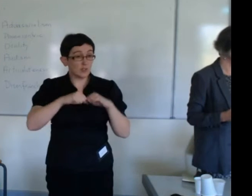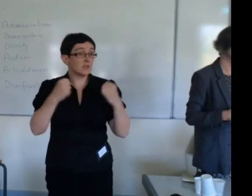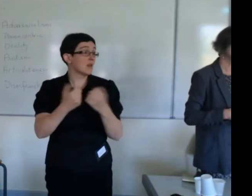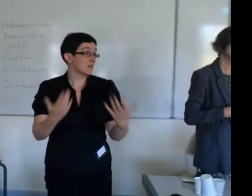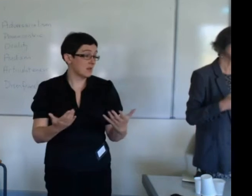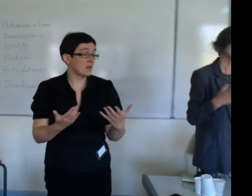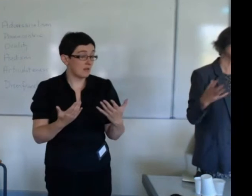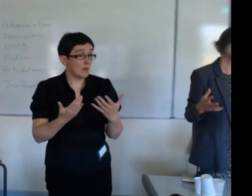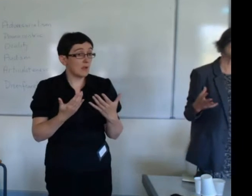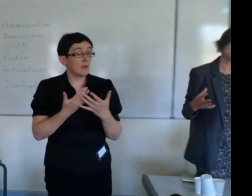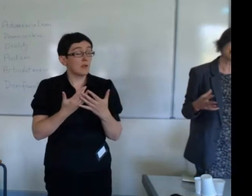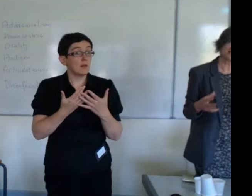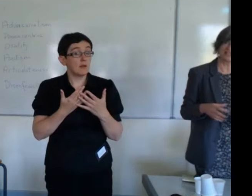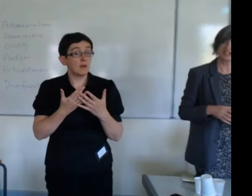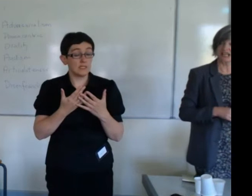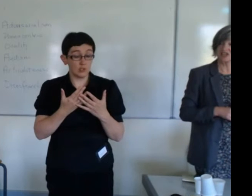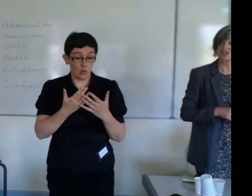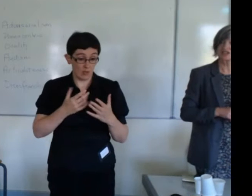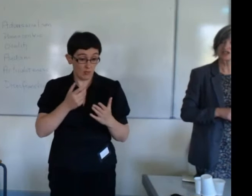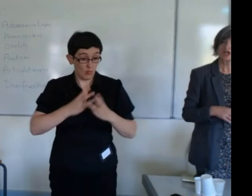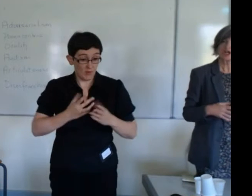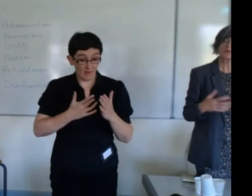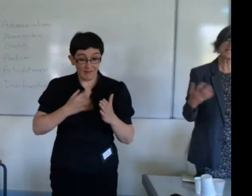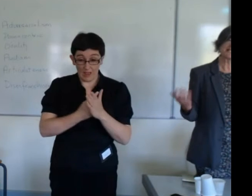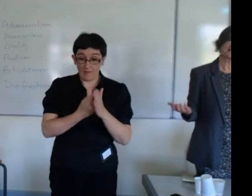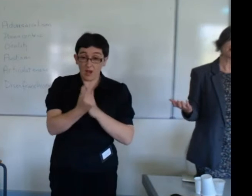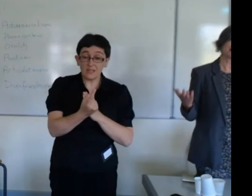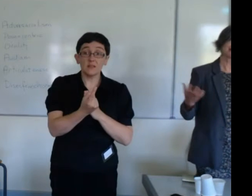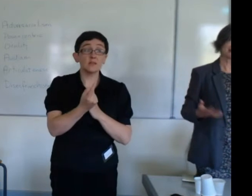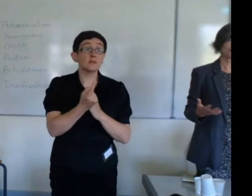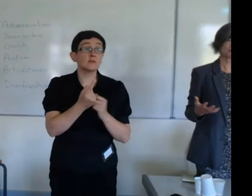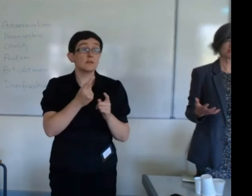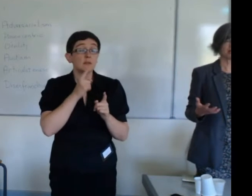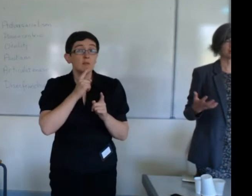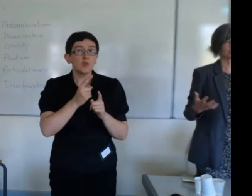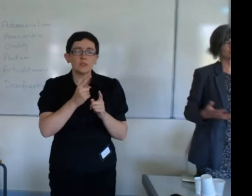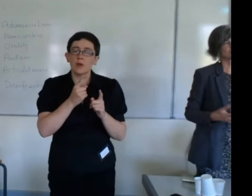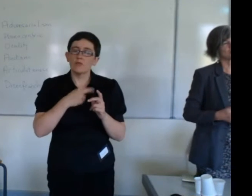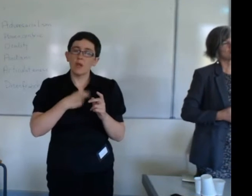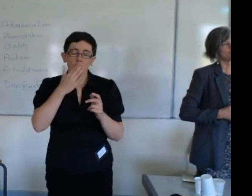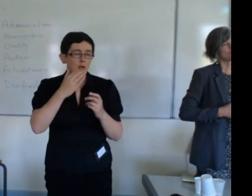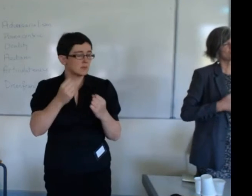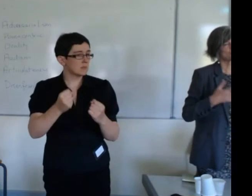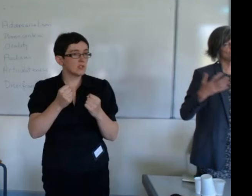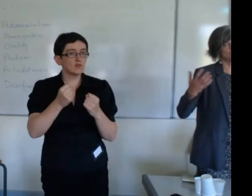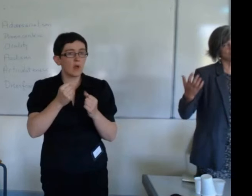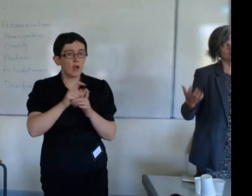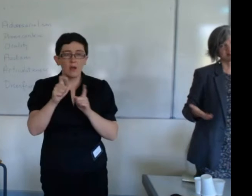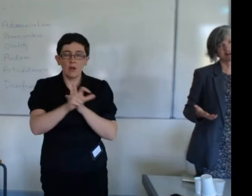things, in addition to that sense of isolation, we still are steeped in a culture where